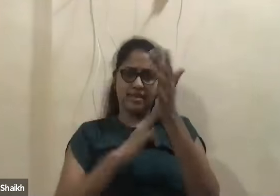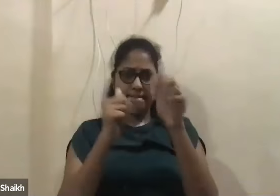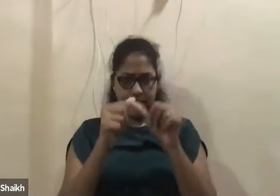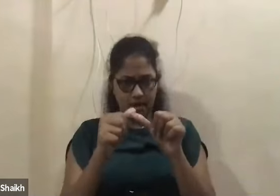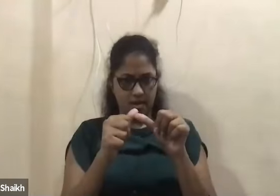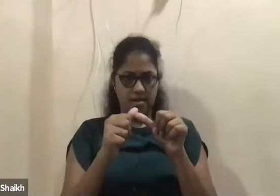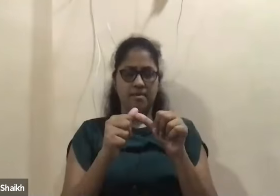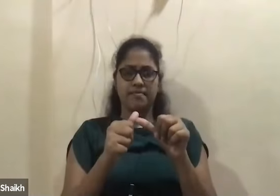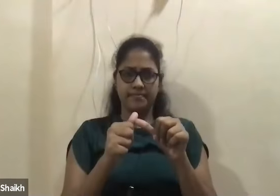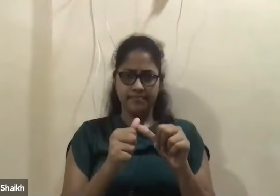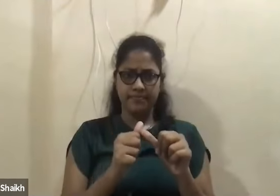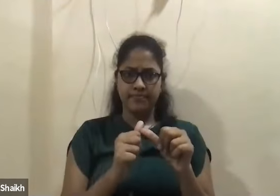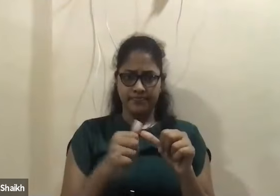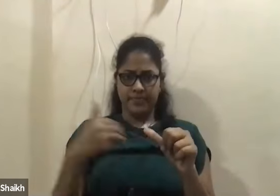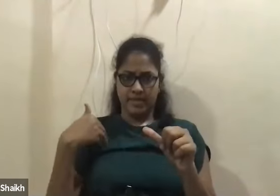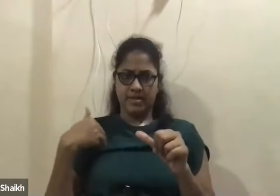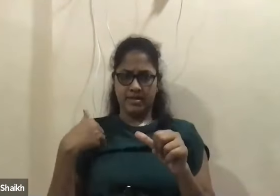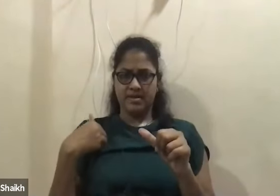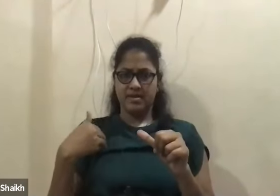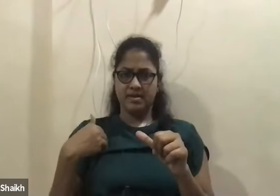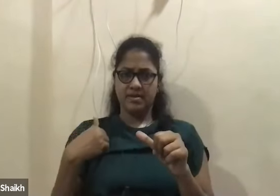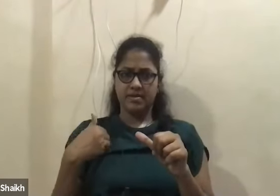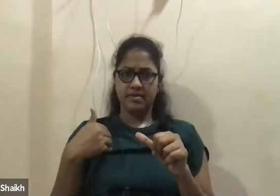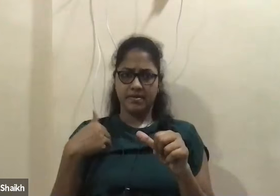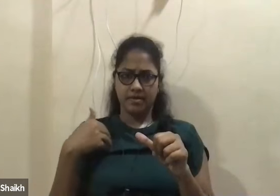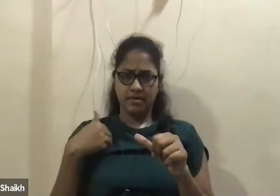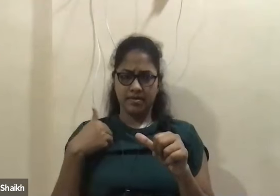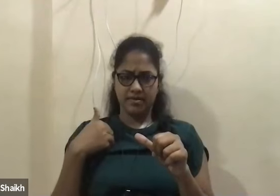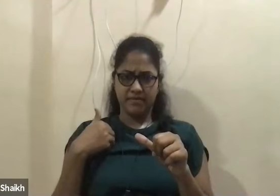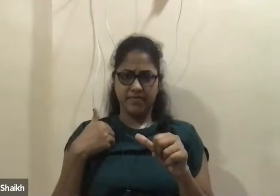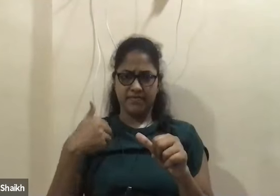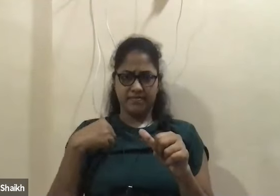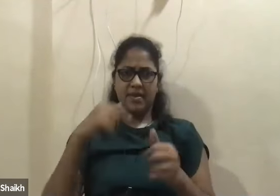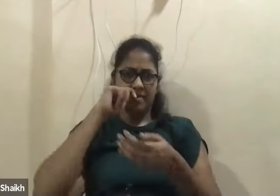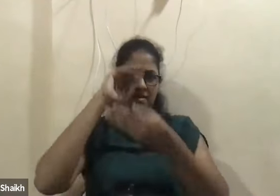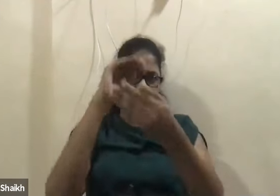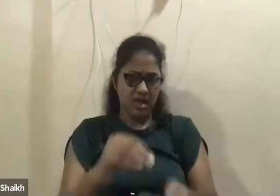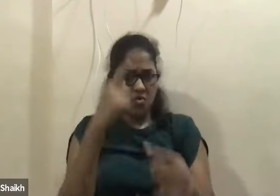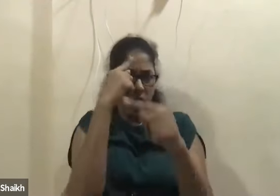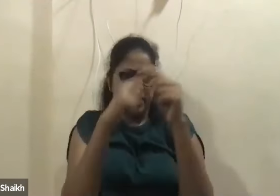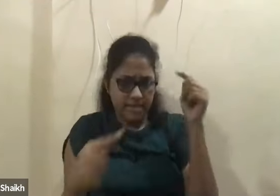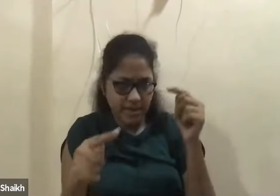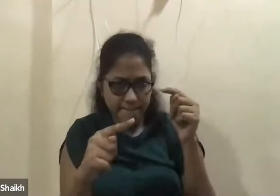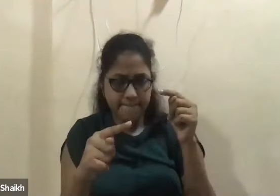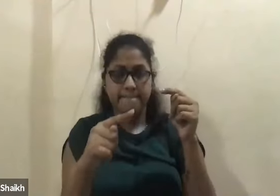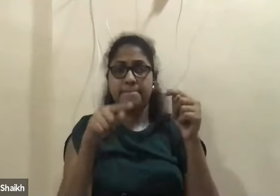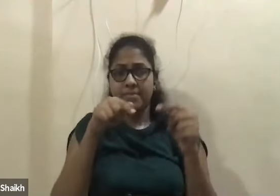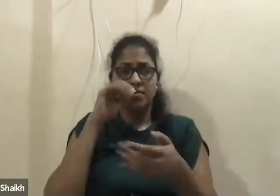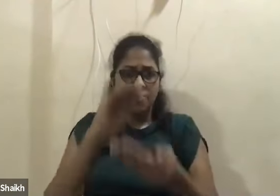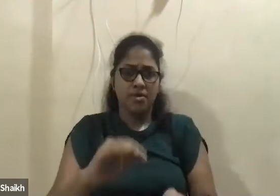ahead. Yes, I am mom to a son with autism. Like his name is Jeet. I have a